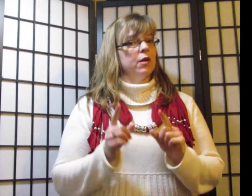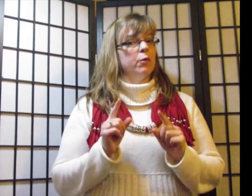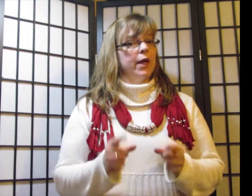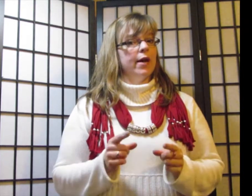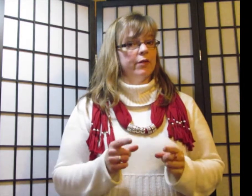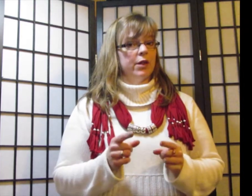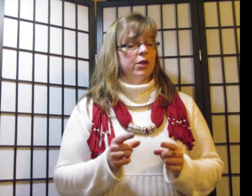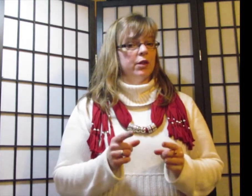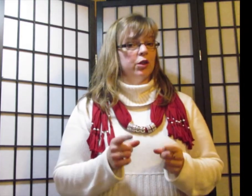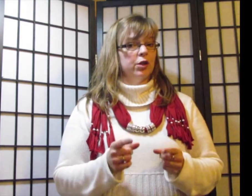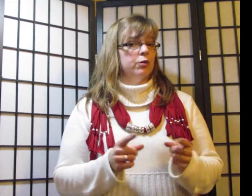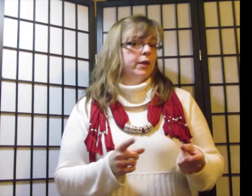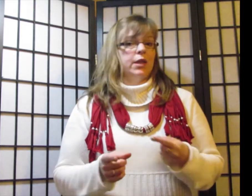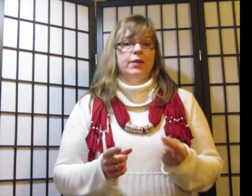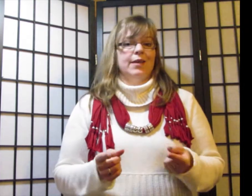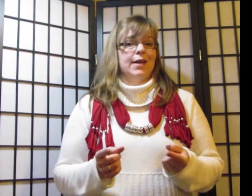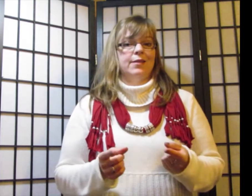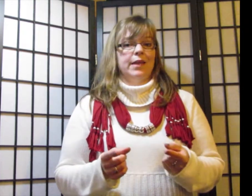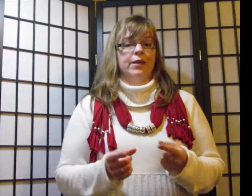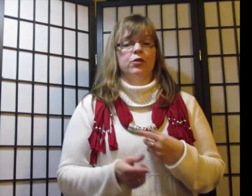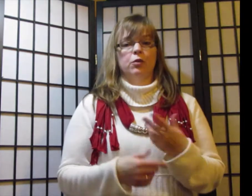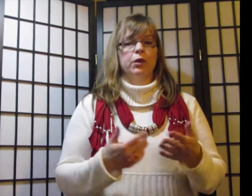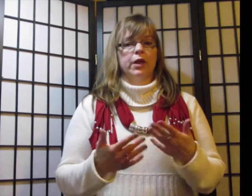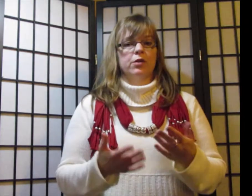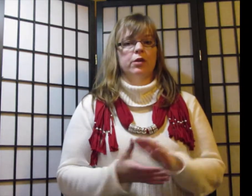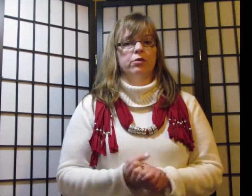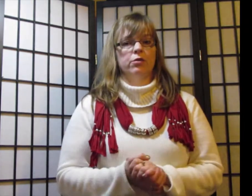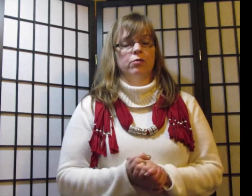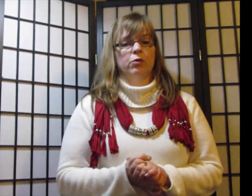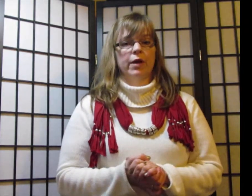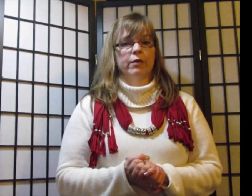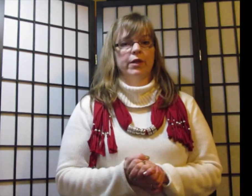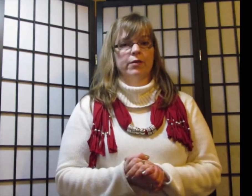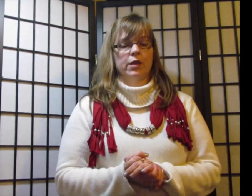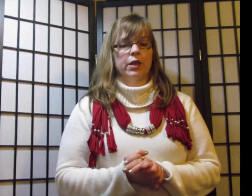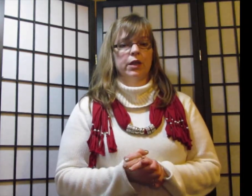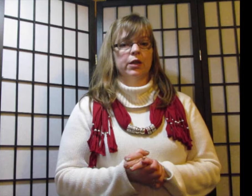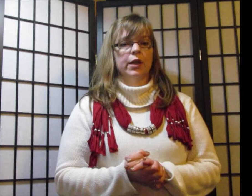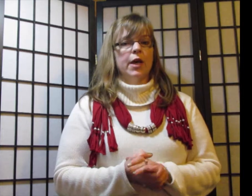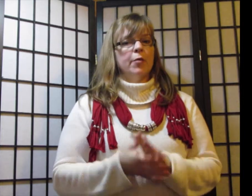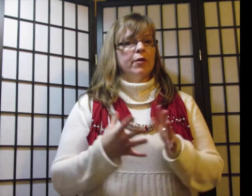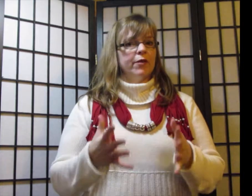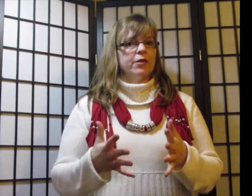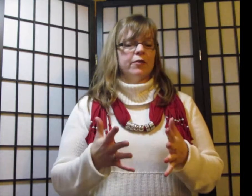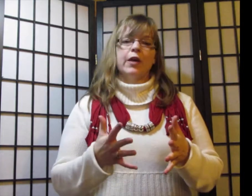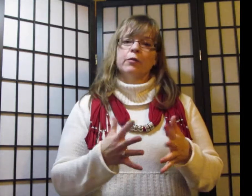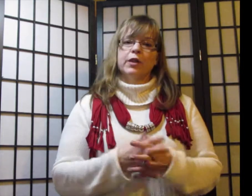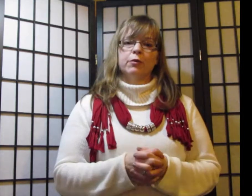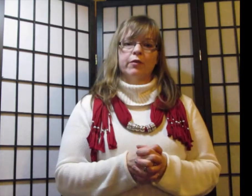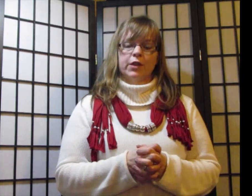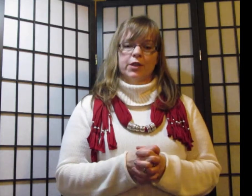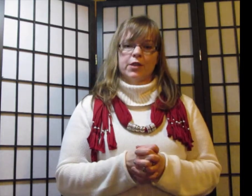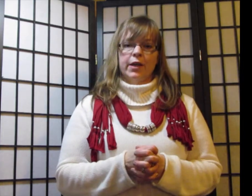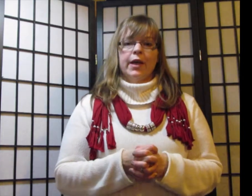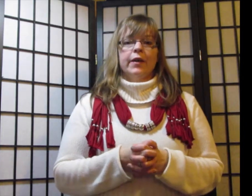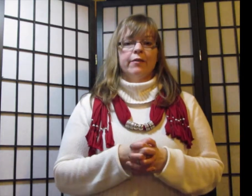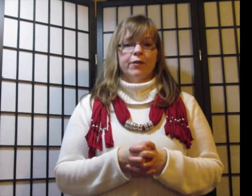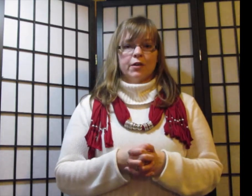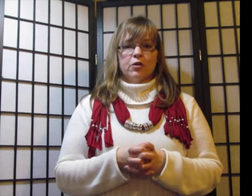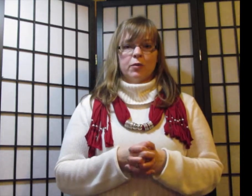we haven't learned with any signs yet, so we'll get to those throughout the rest of the year. But first of all, the ones we've learned. The first